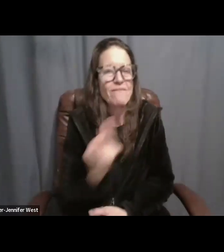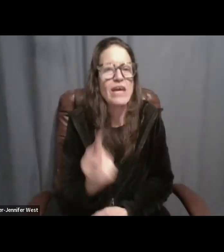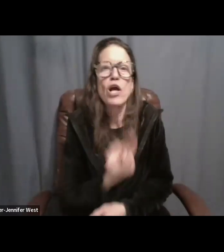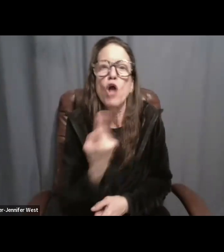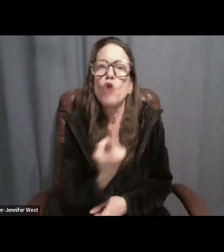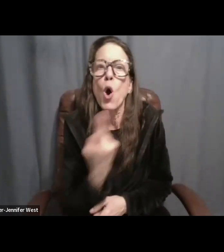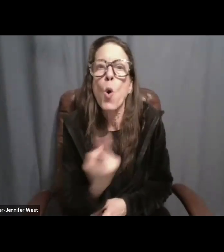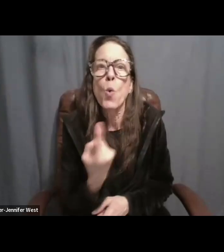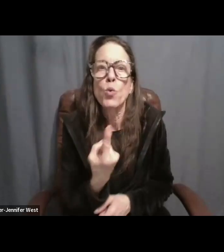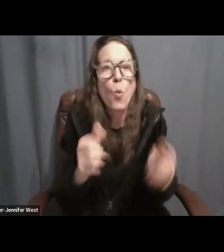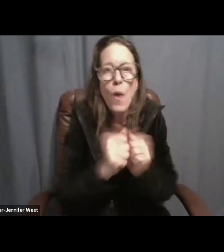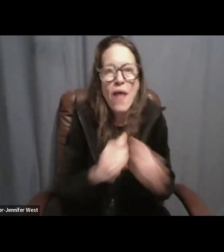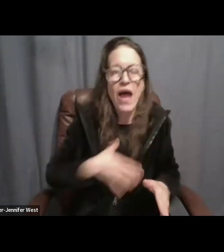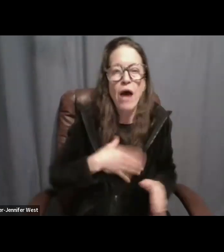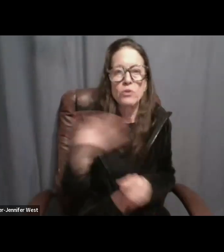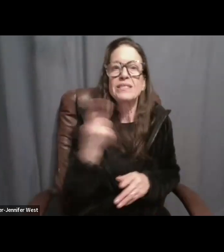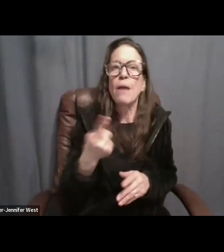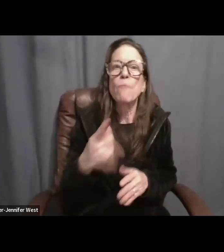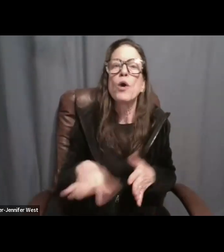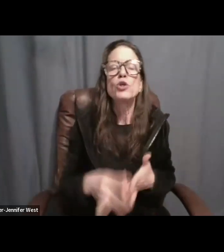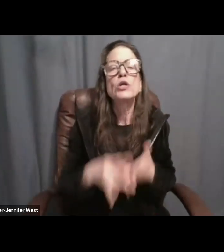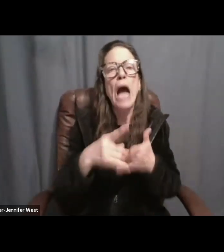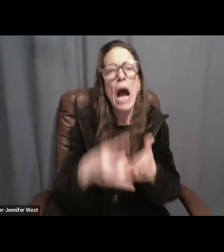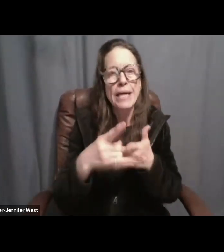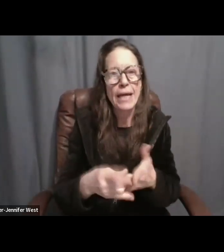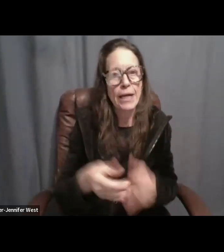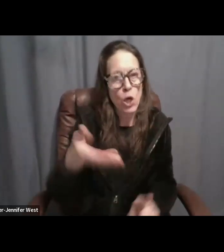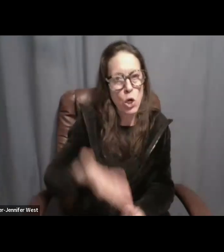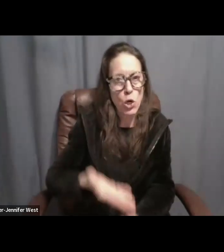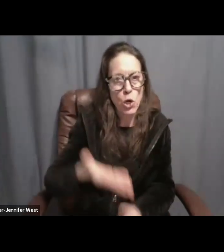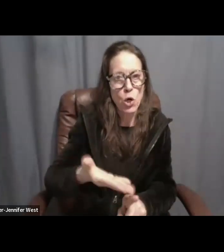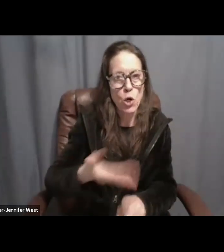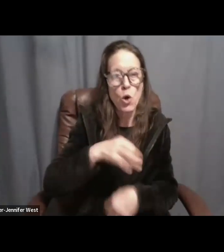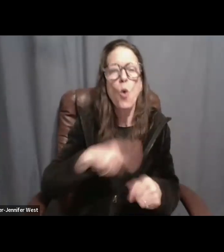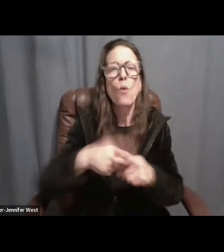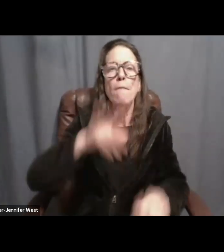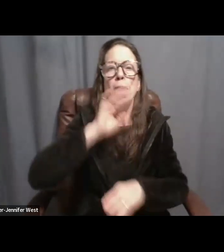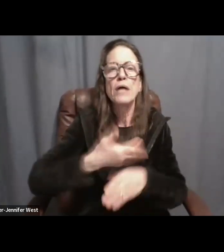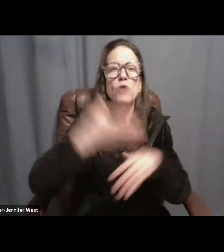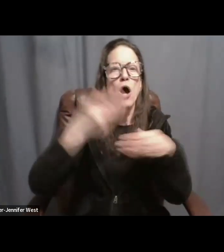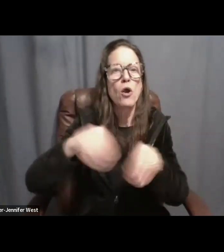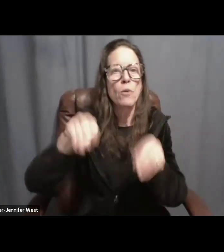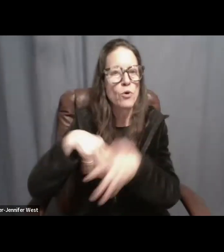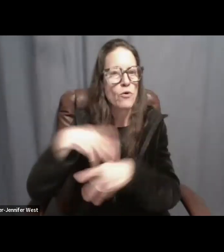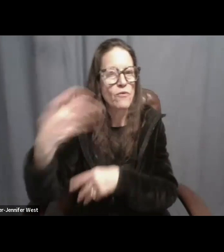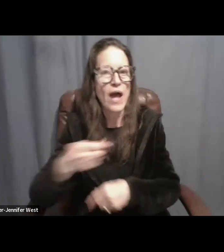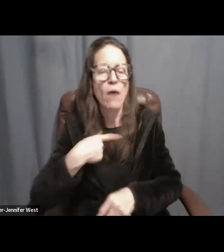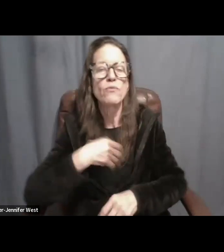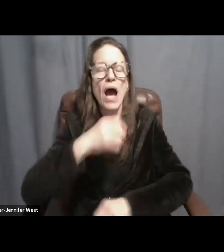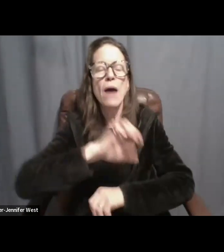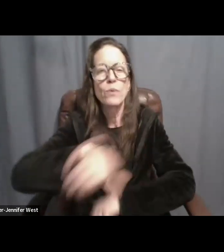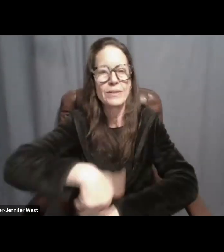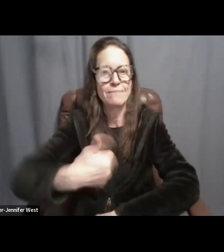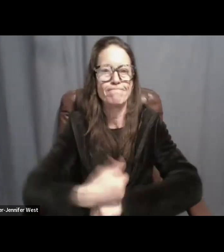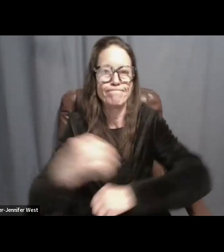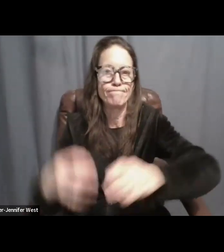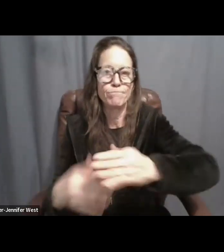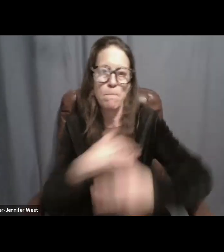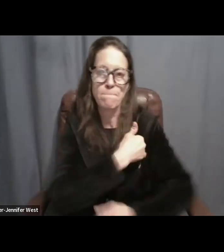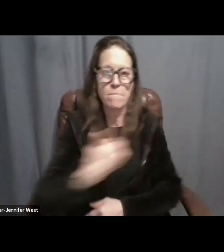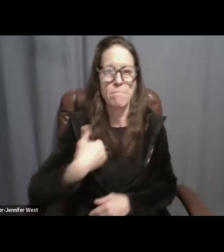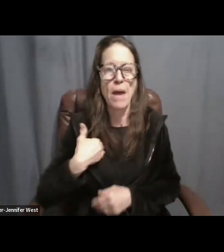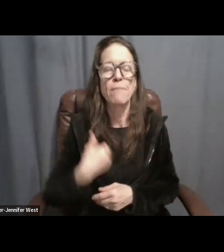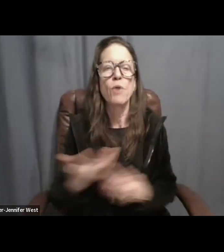In 2014, when my daughter moved out, I became a founding member of an organization called Integrated